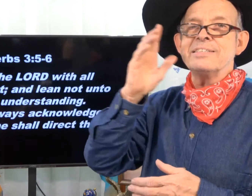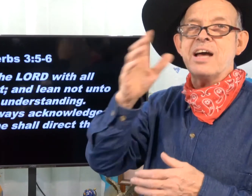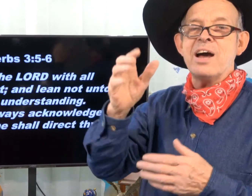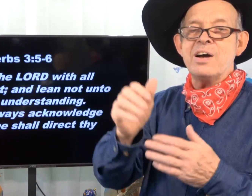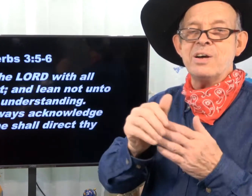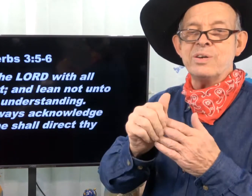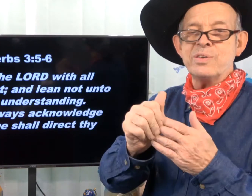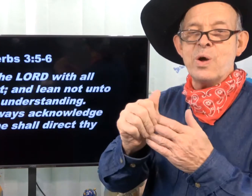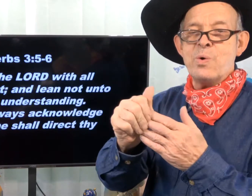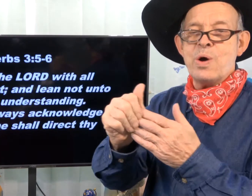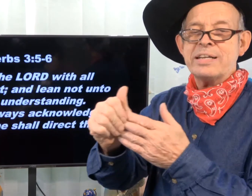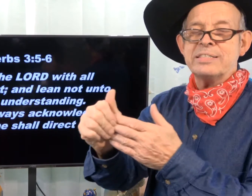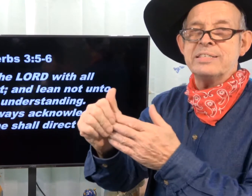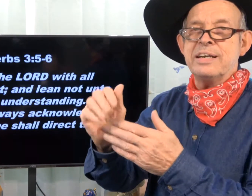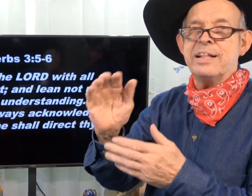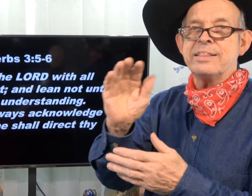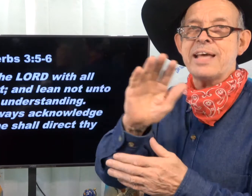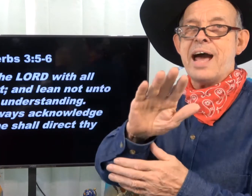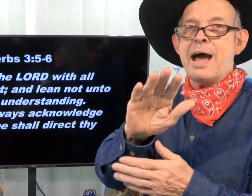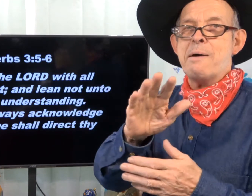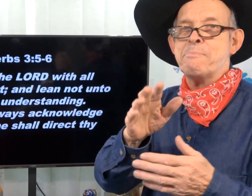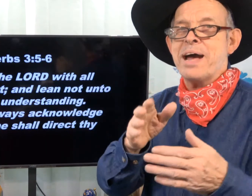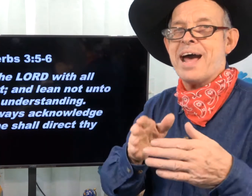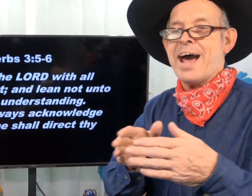shall direct thy path.